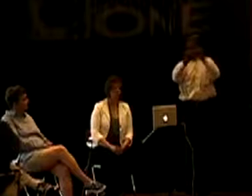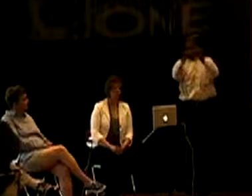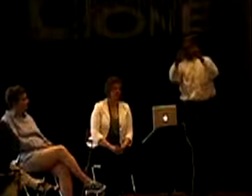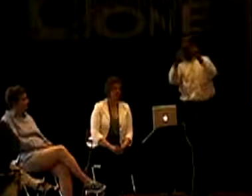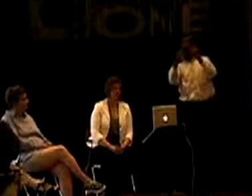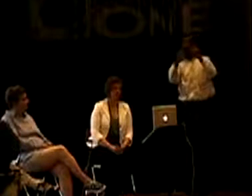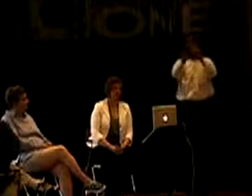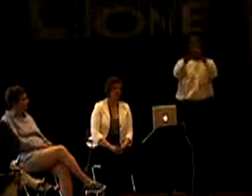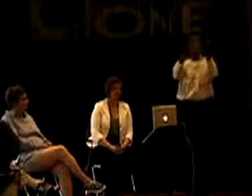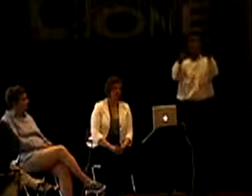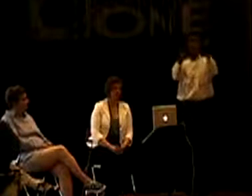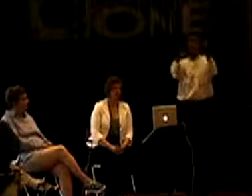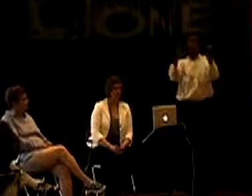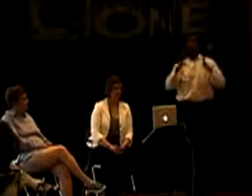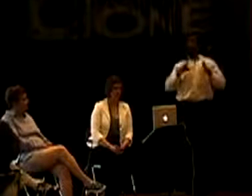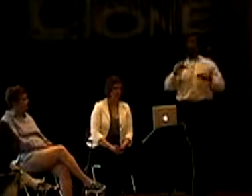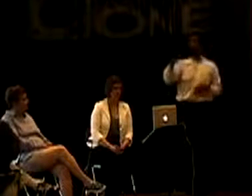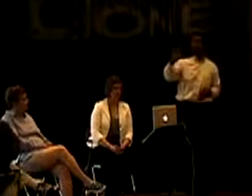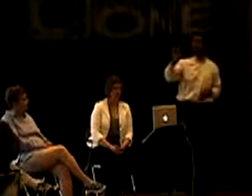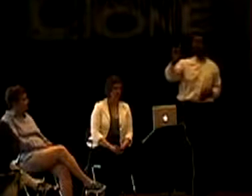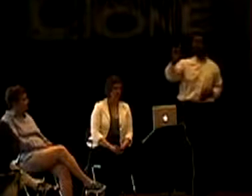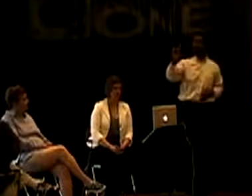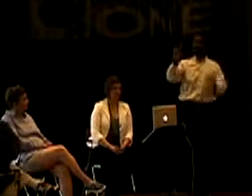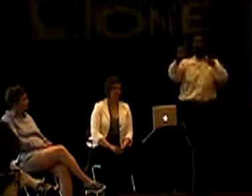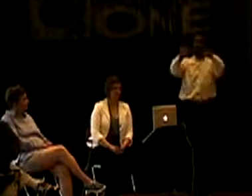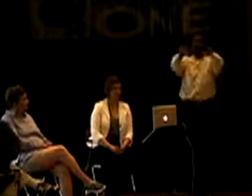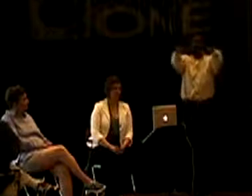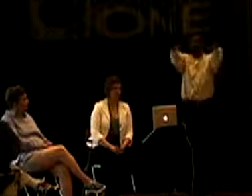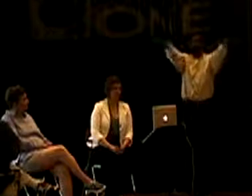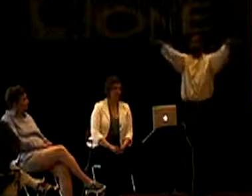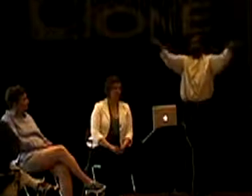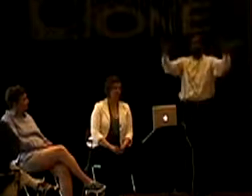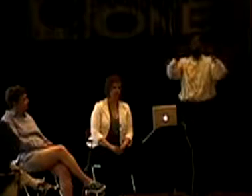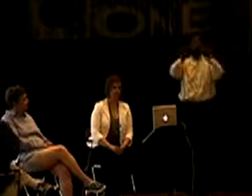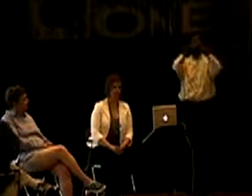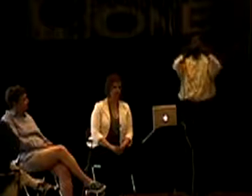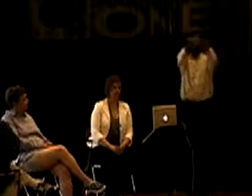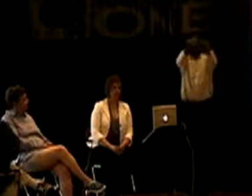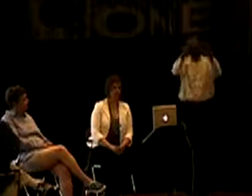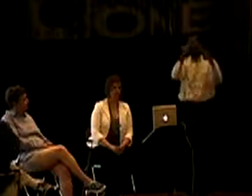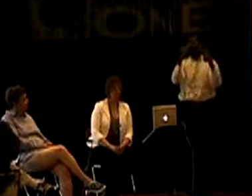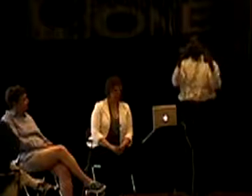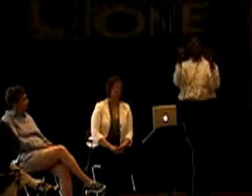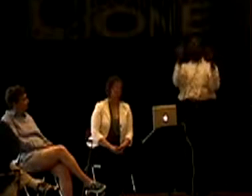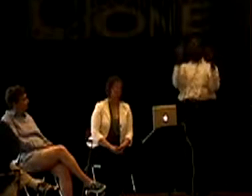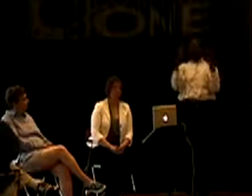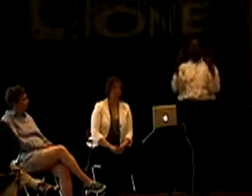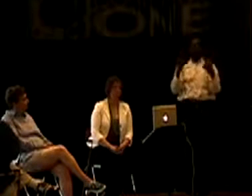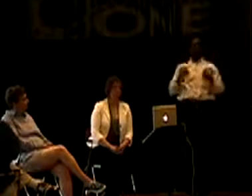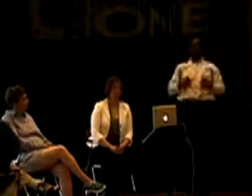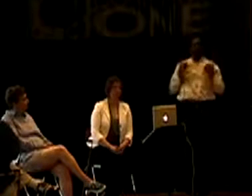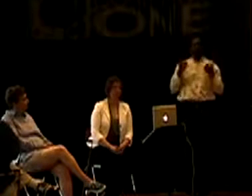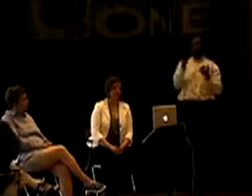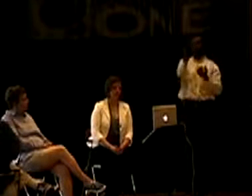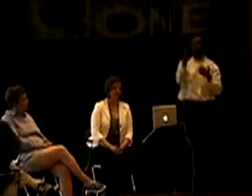that can happen with every future production. And at the same time, I hope that the language I created has enough structure that